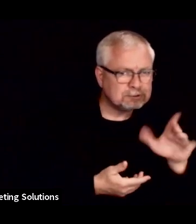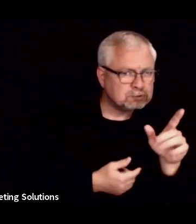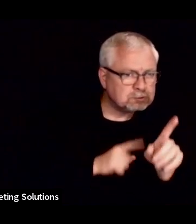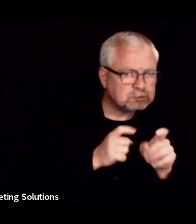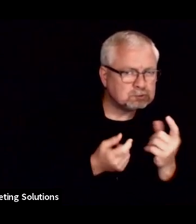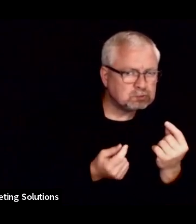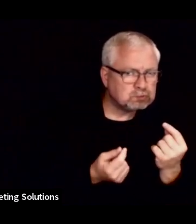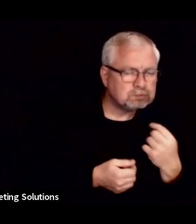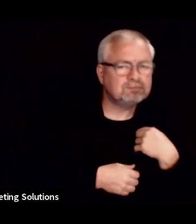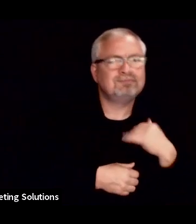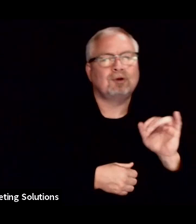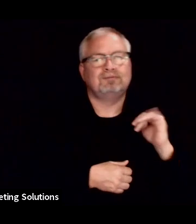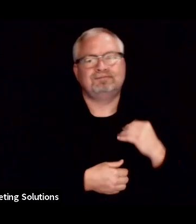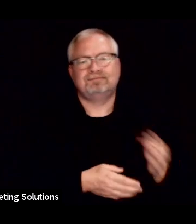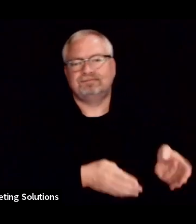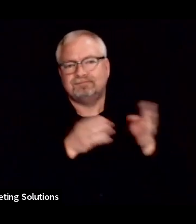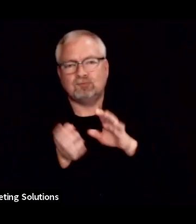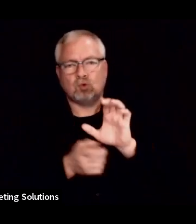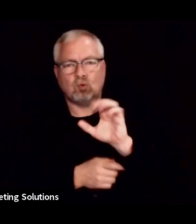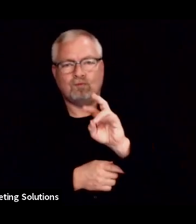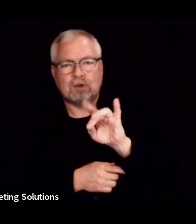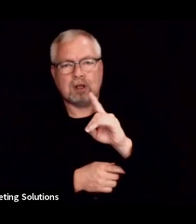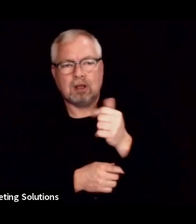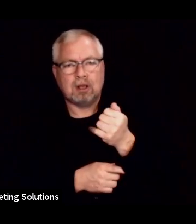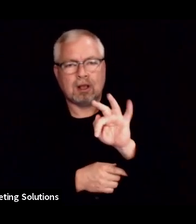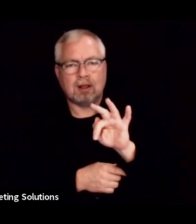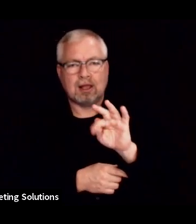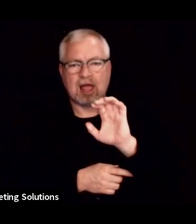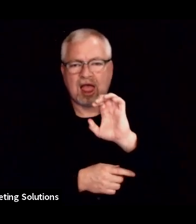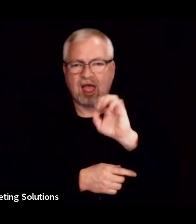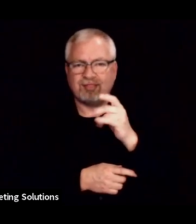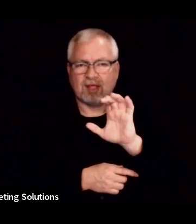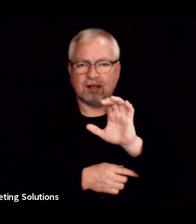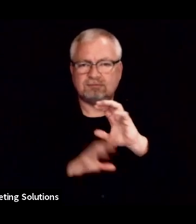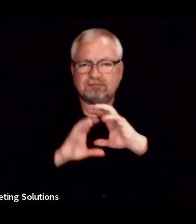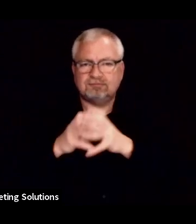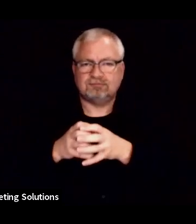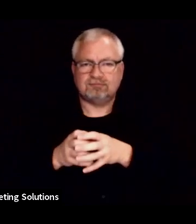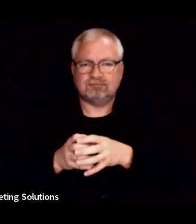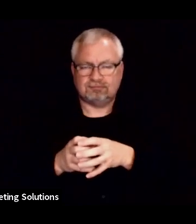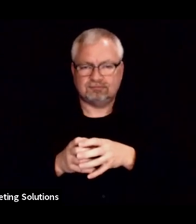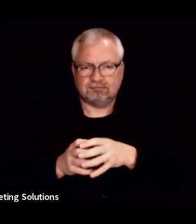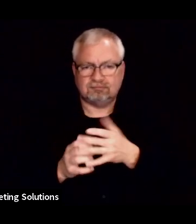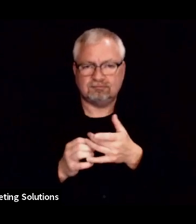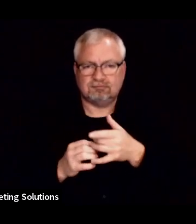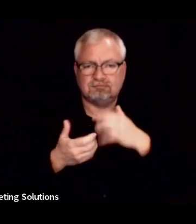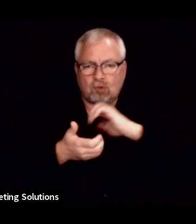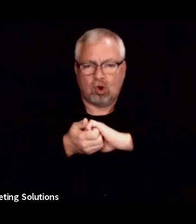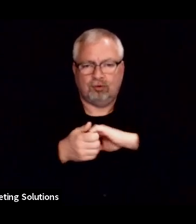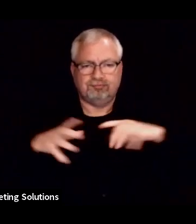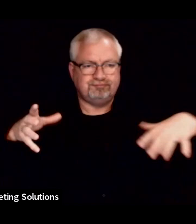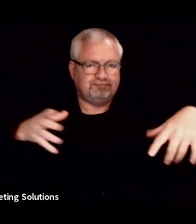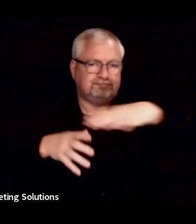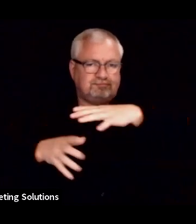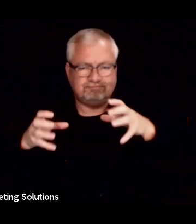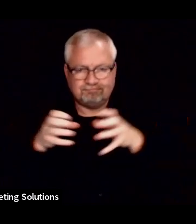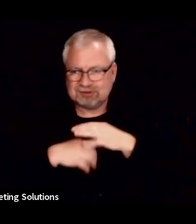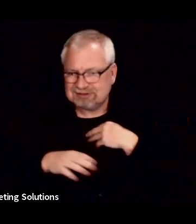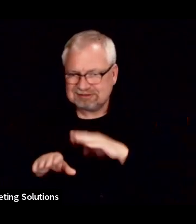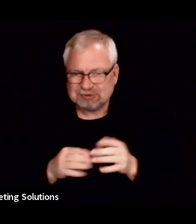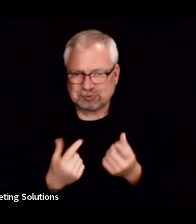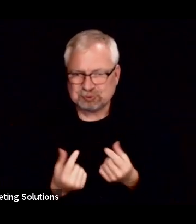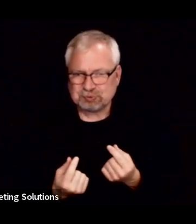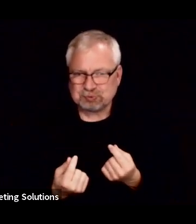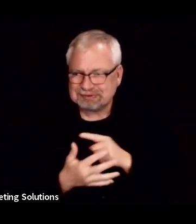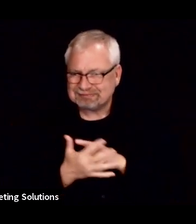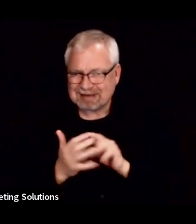COVID Ethics Collaborative to come up with criteria that people can use. And